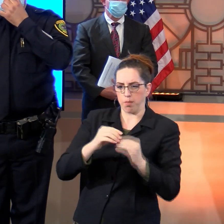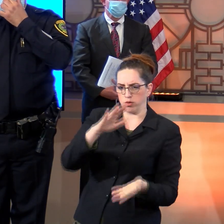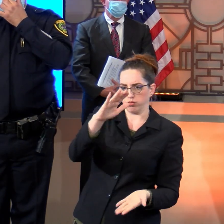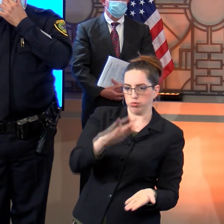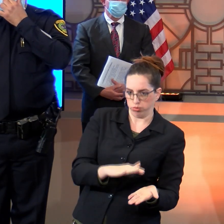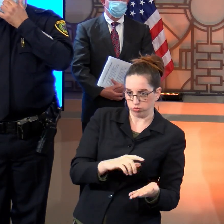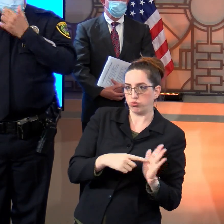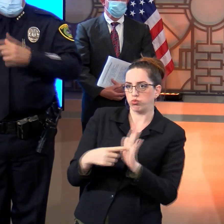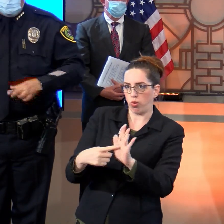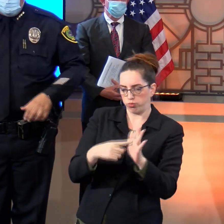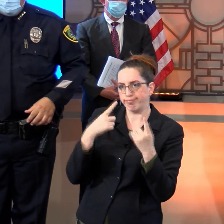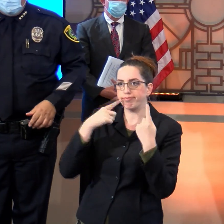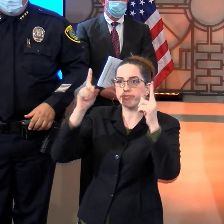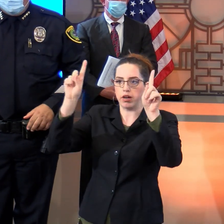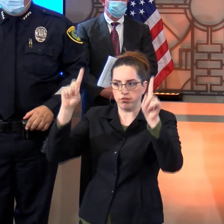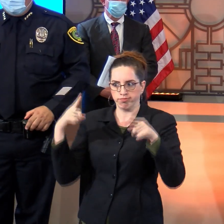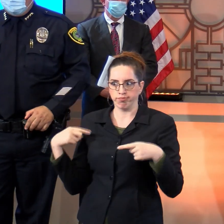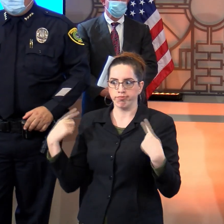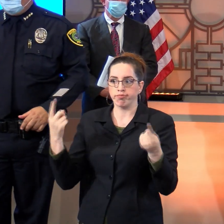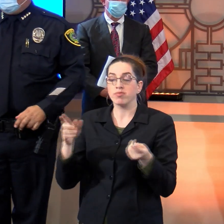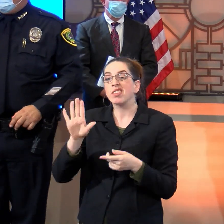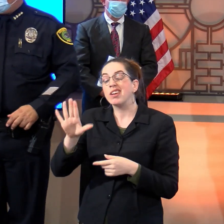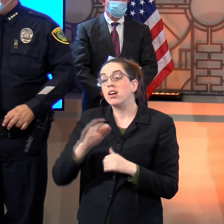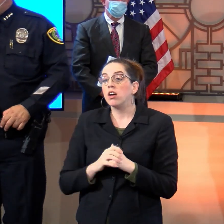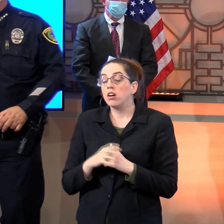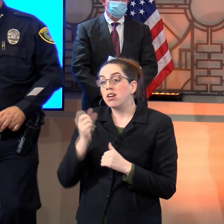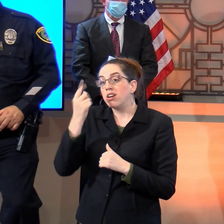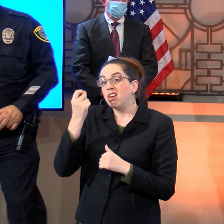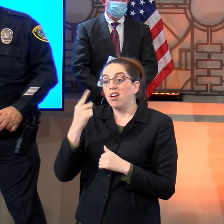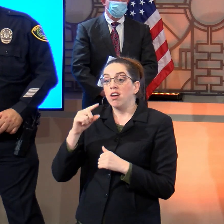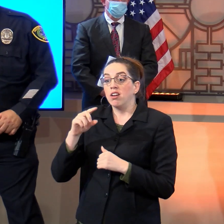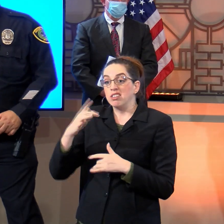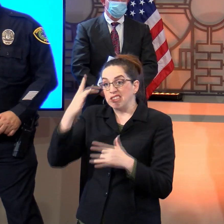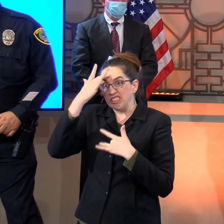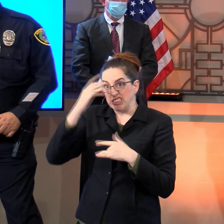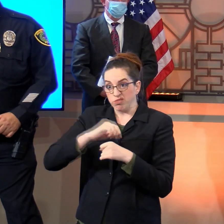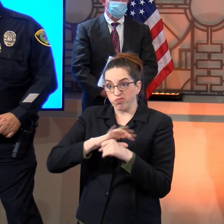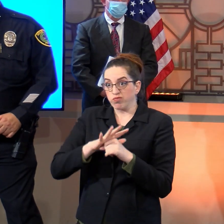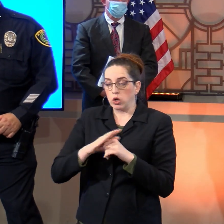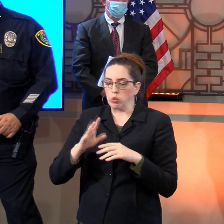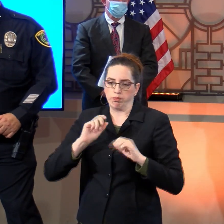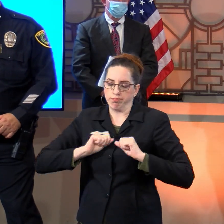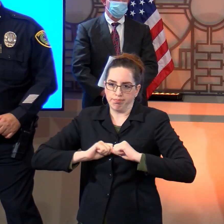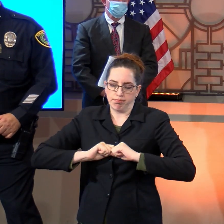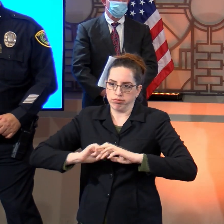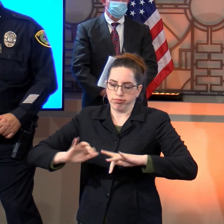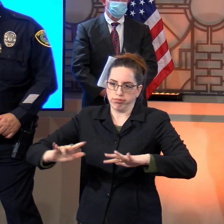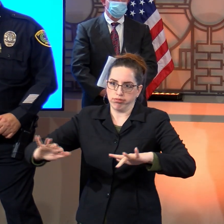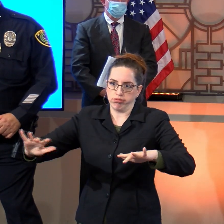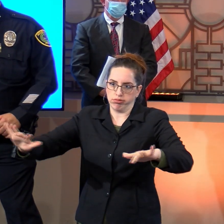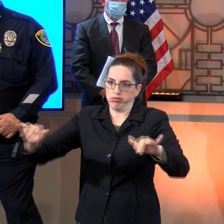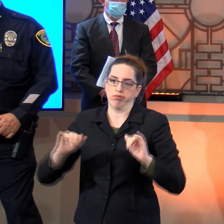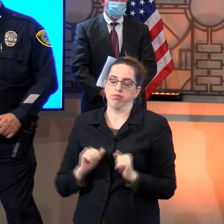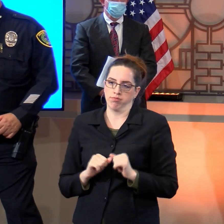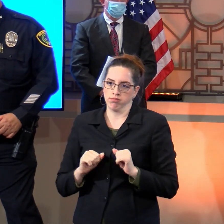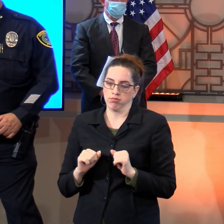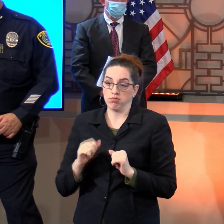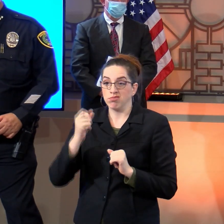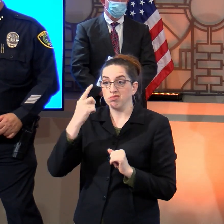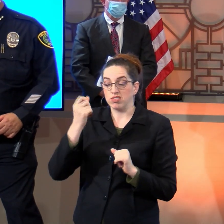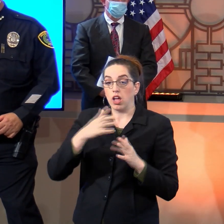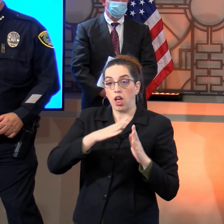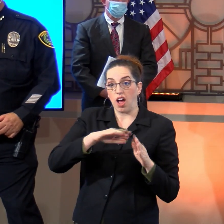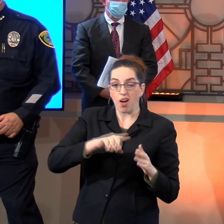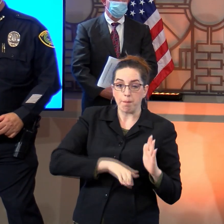which indicate that they have been working. You could say that the virus has spread like a fire, and the curve